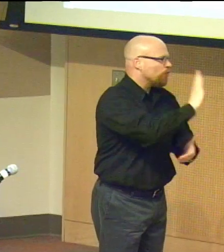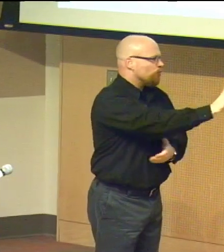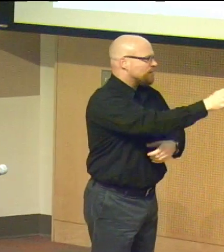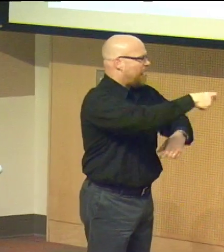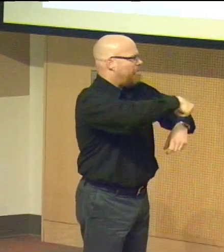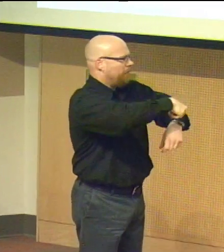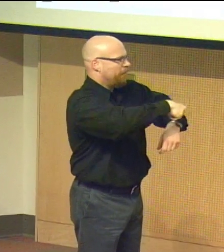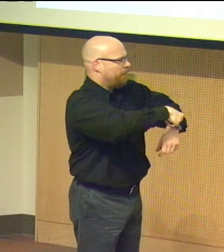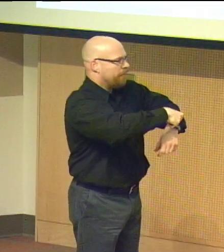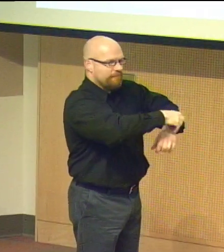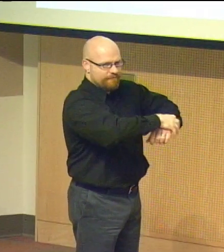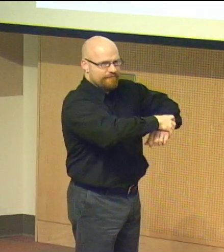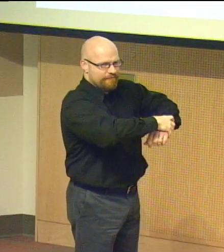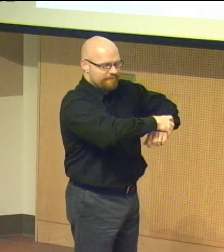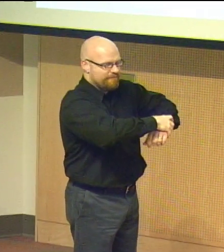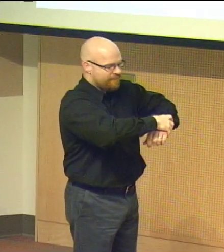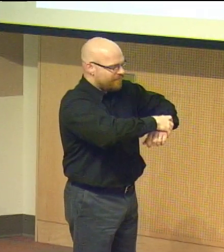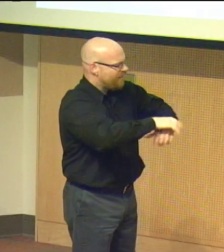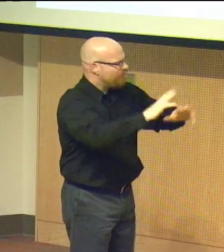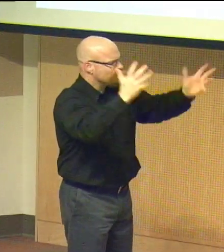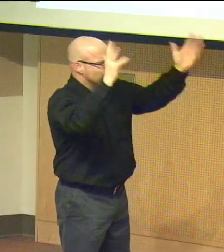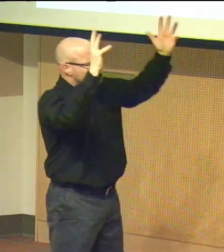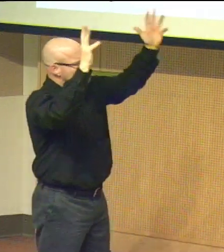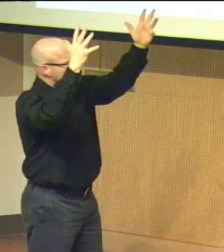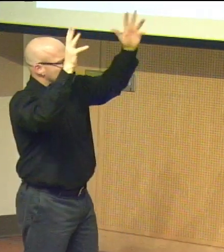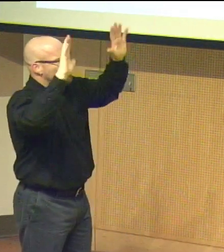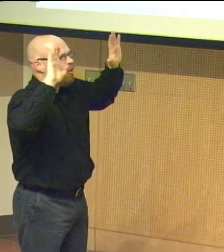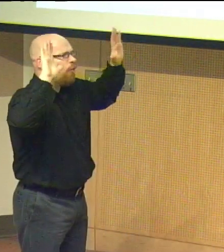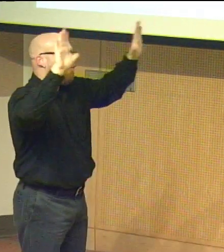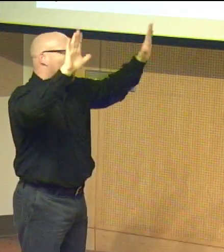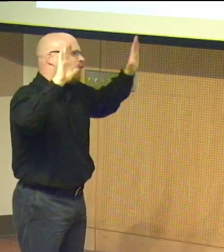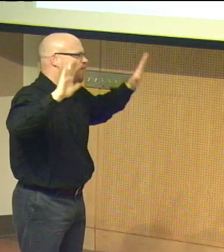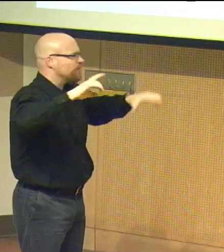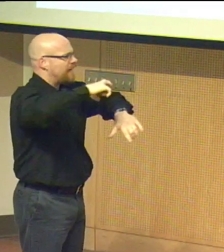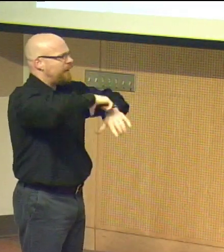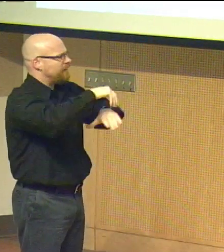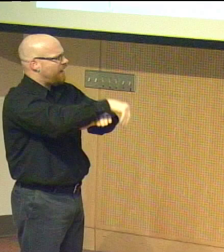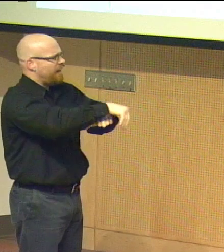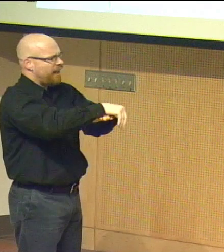First, I want to thank you for the wonderful evening you've given us. That's been a wonderful time tonight.